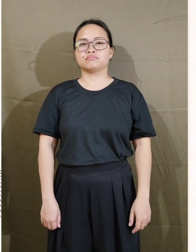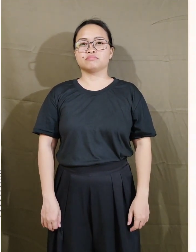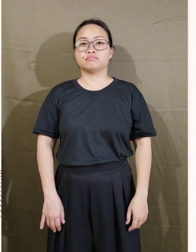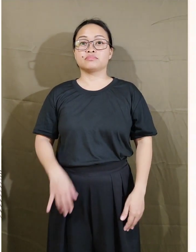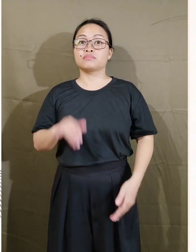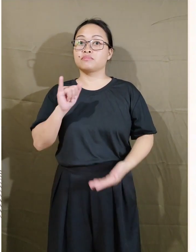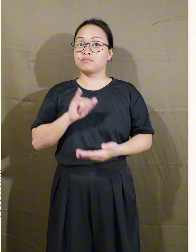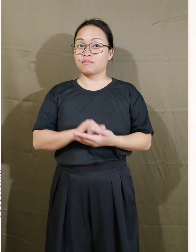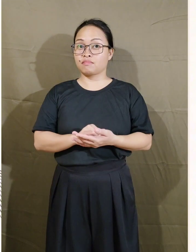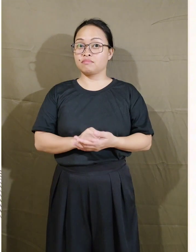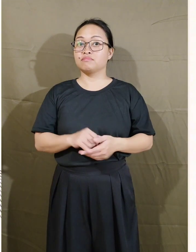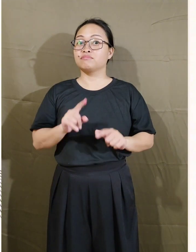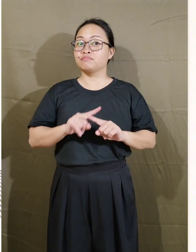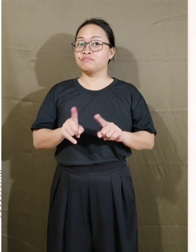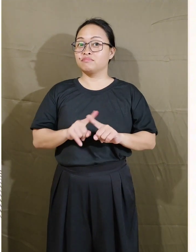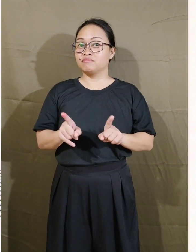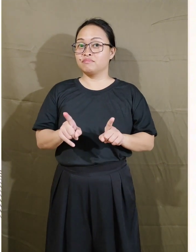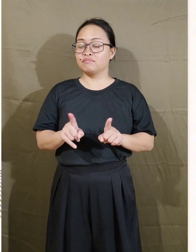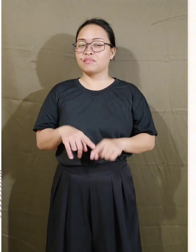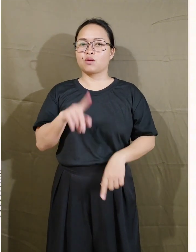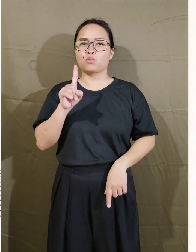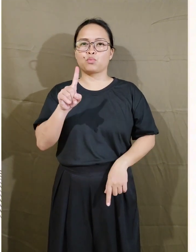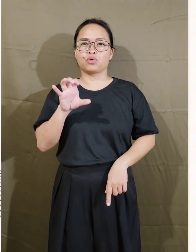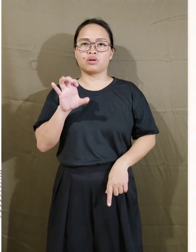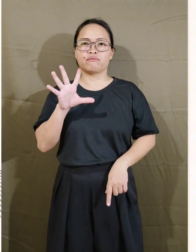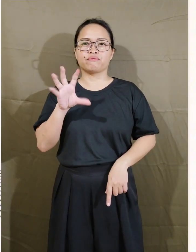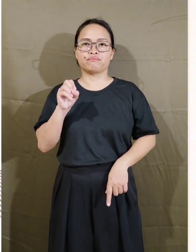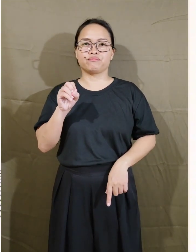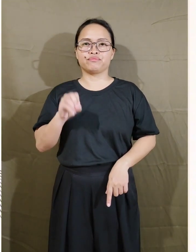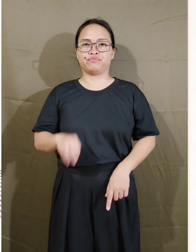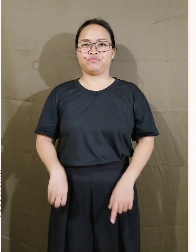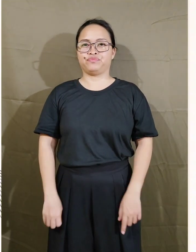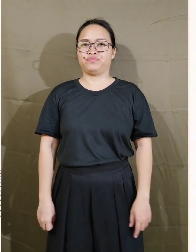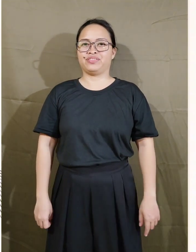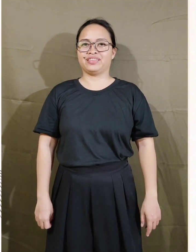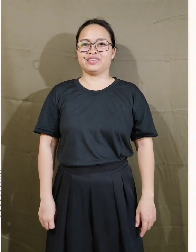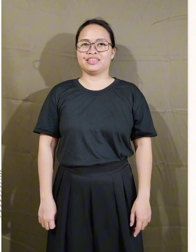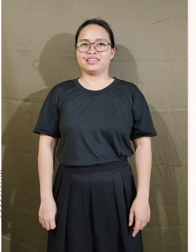Thus, the difference is 150.